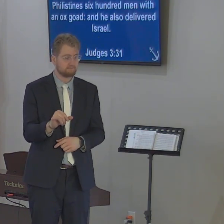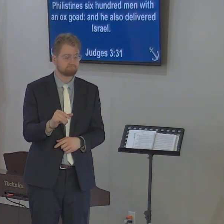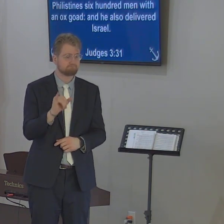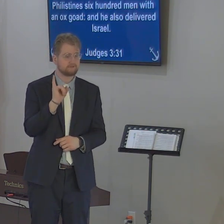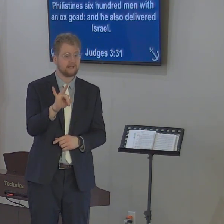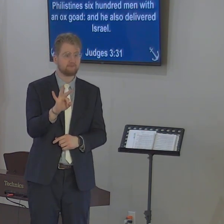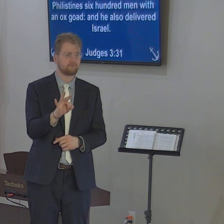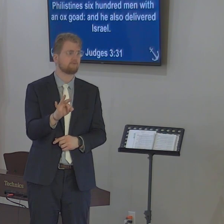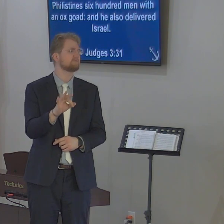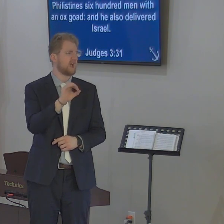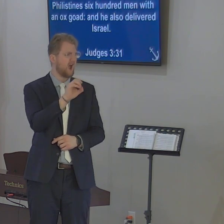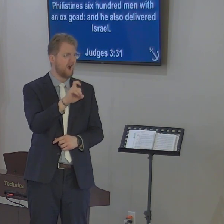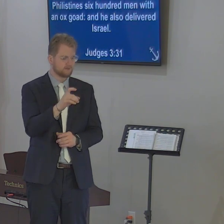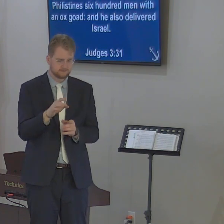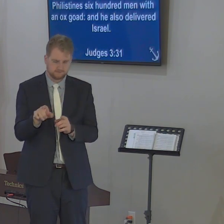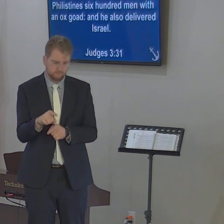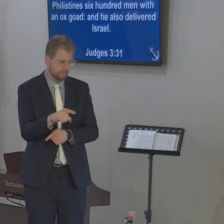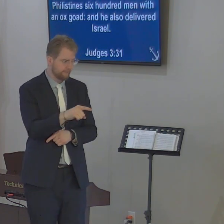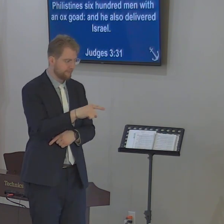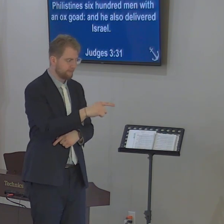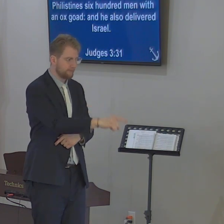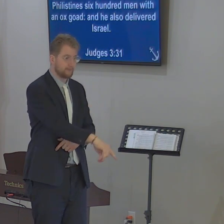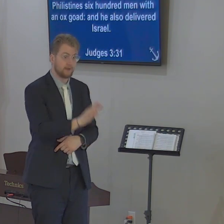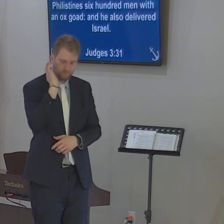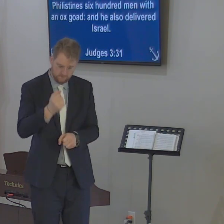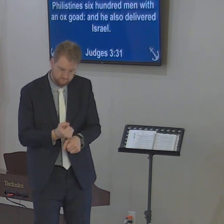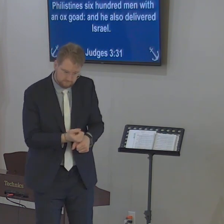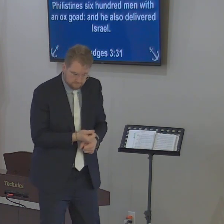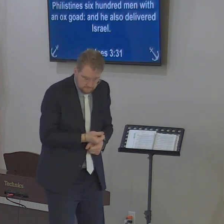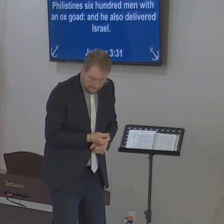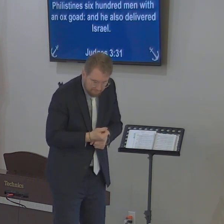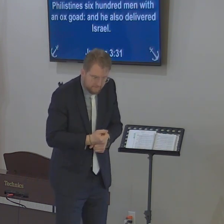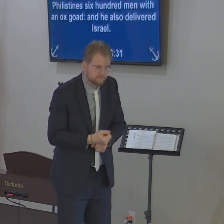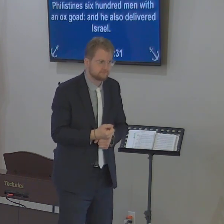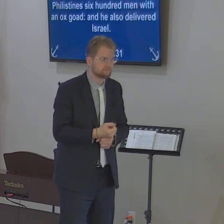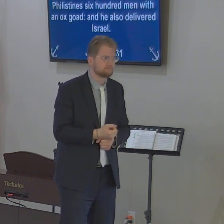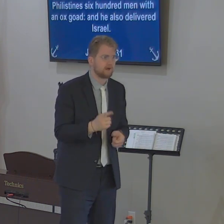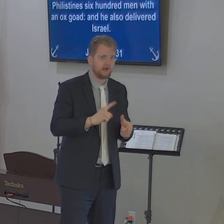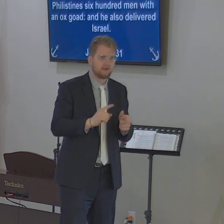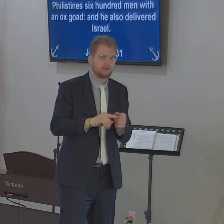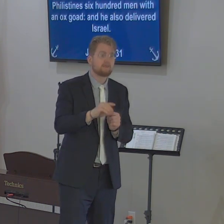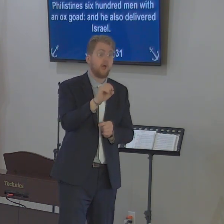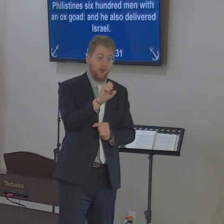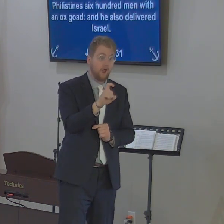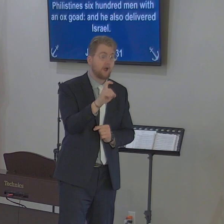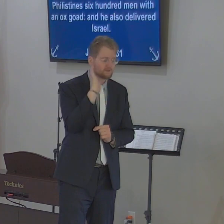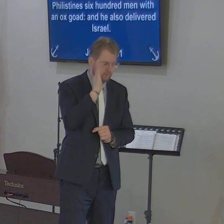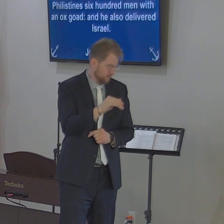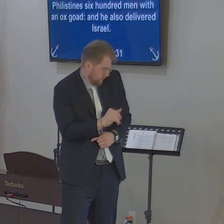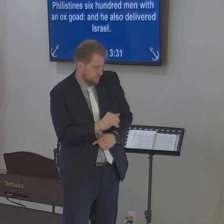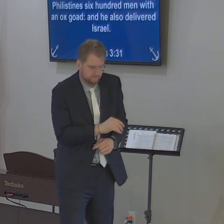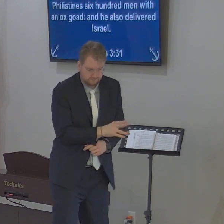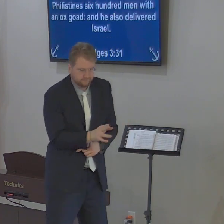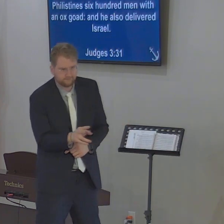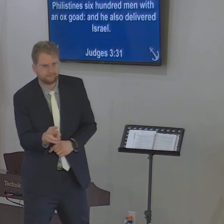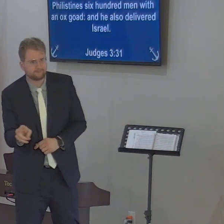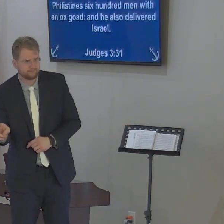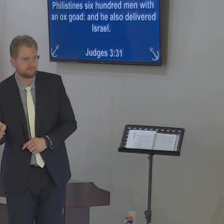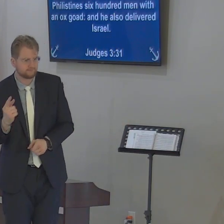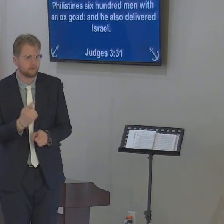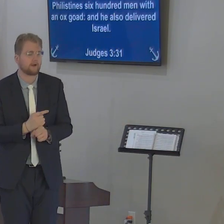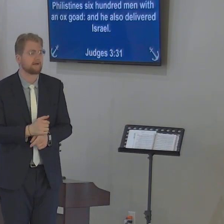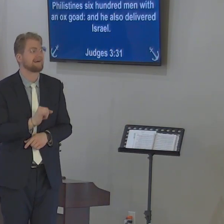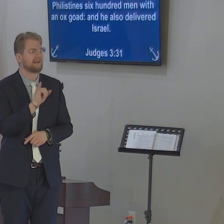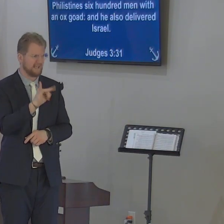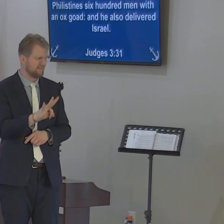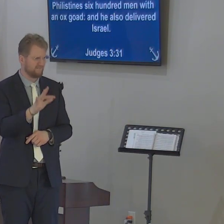would prick the goad. And if he pricked the goad, there would be a pain with that. And the ox would then react